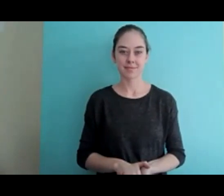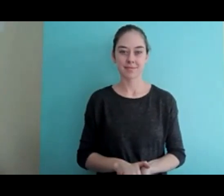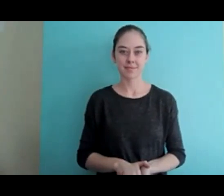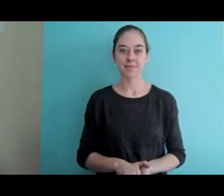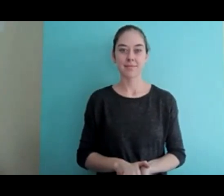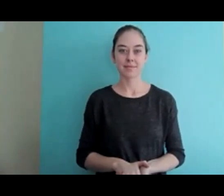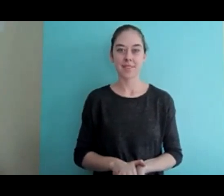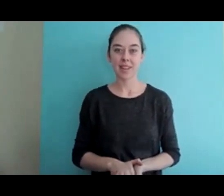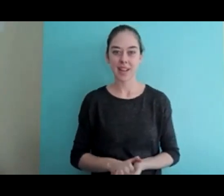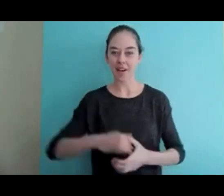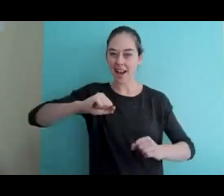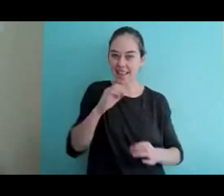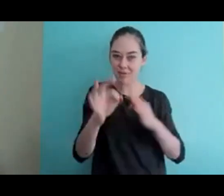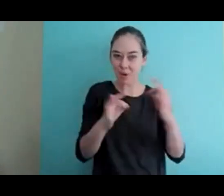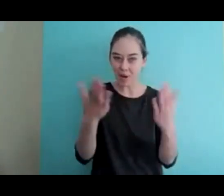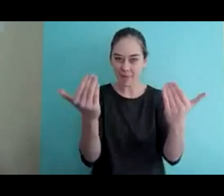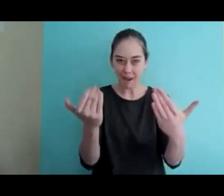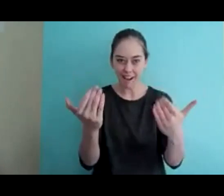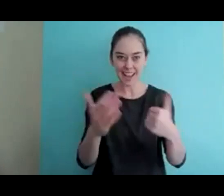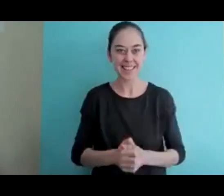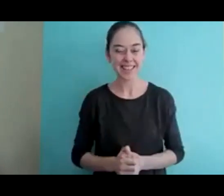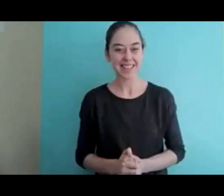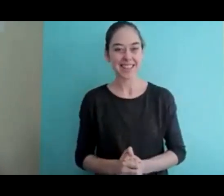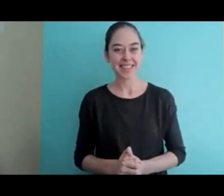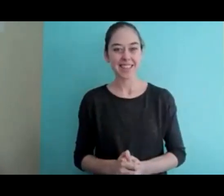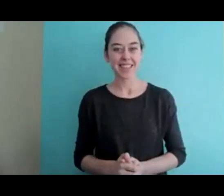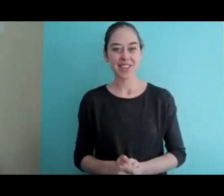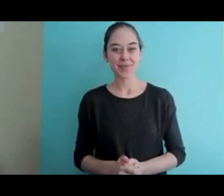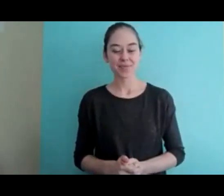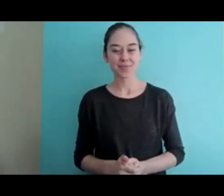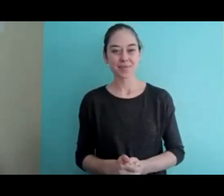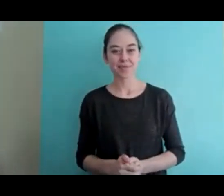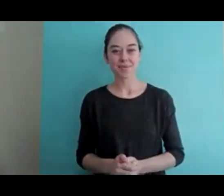That's it. Come on, keep it going. Come on, keep it going.